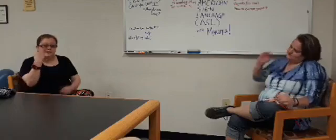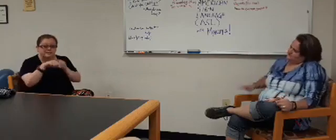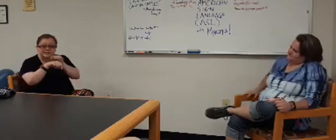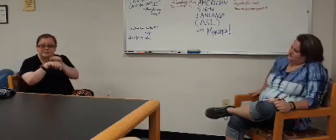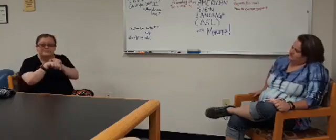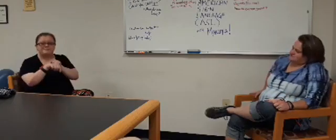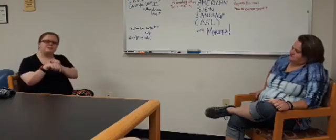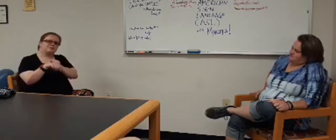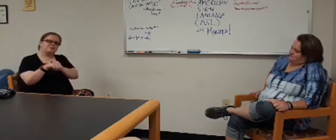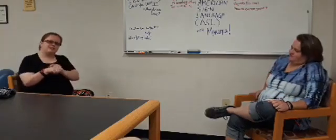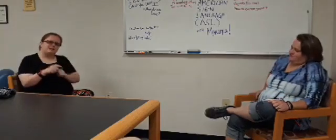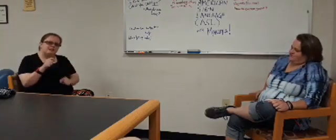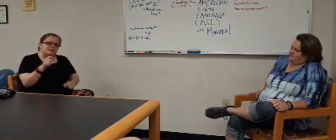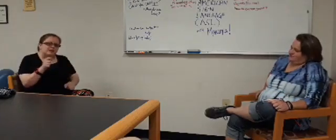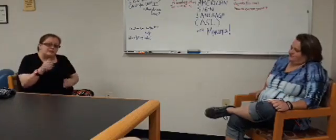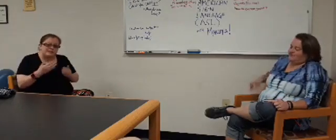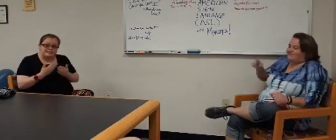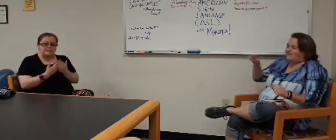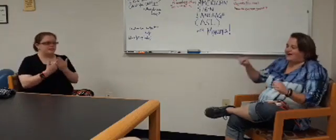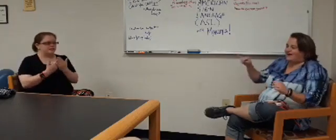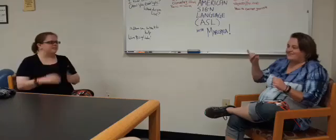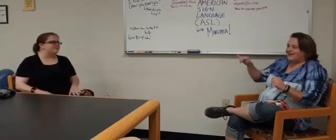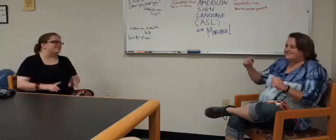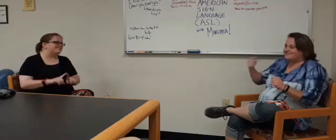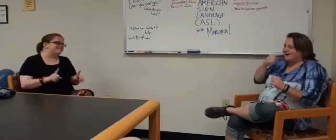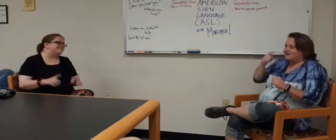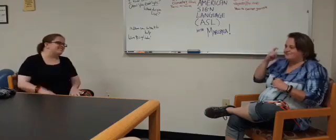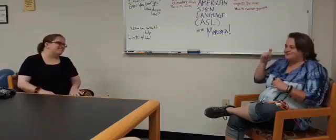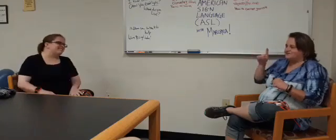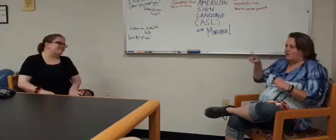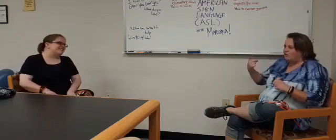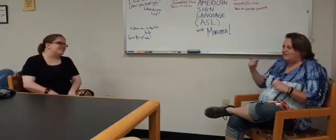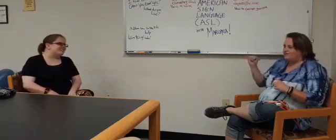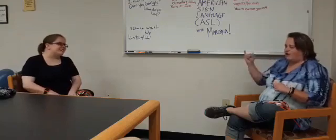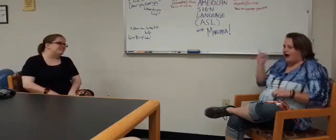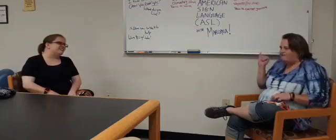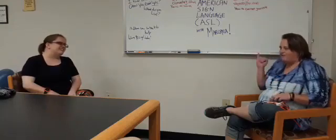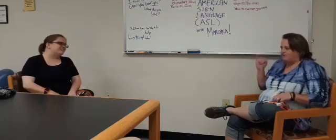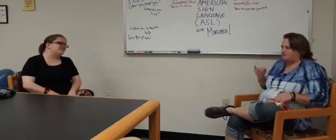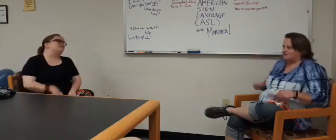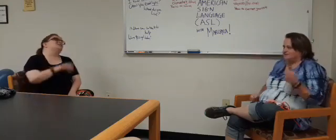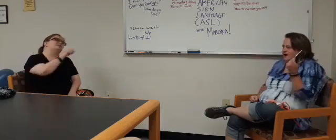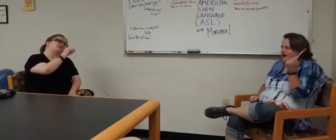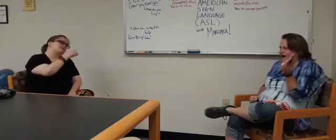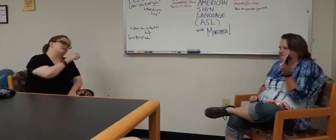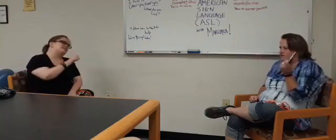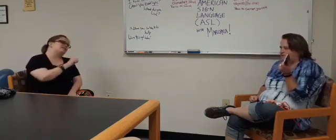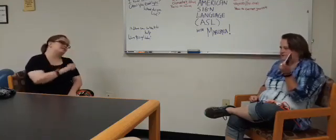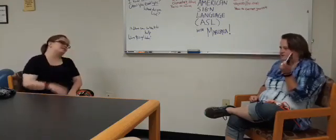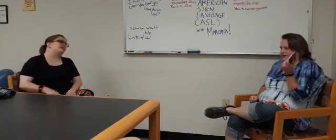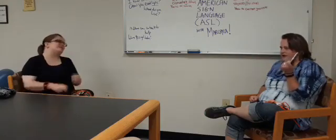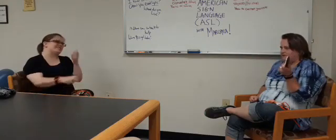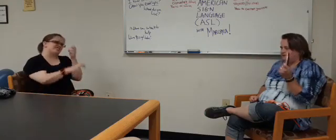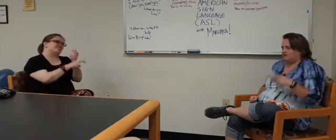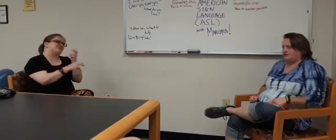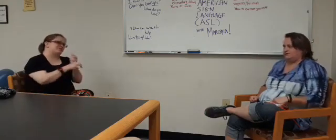Facetime. Right, because then you can. A little bit easier. But it's only for iPhone. It's not iPhone. That makes it, which is something that